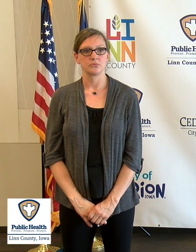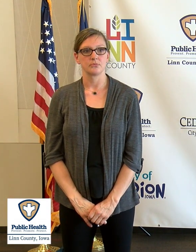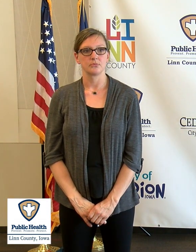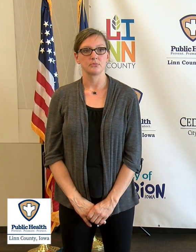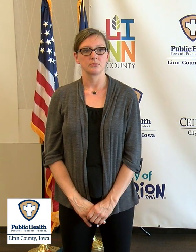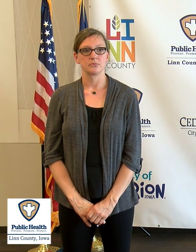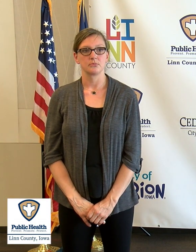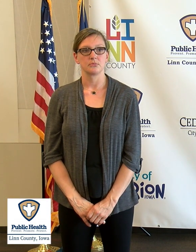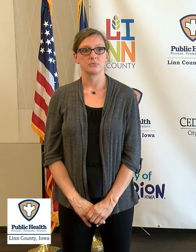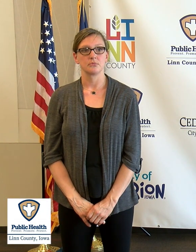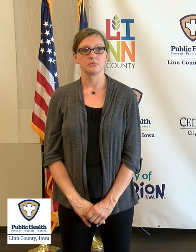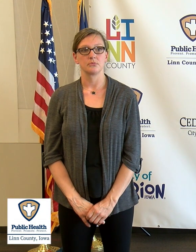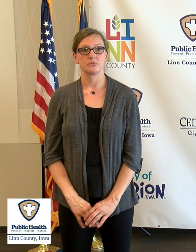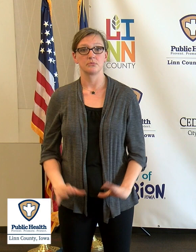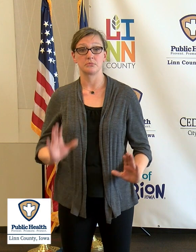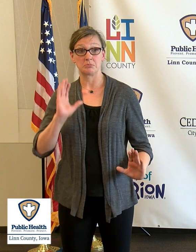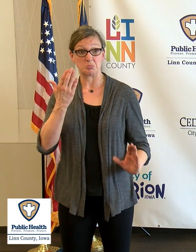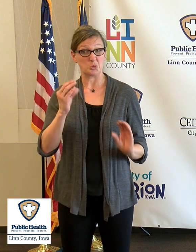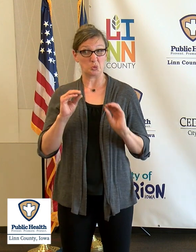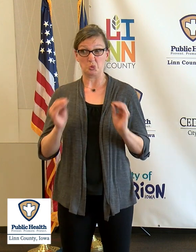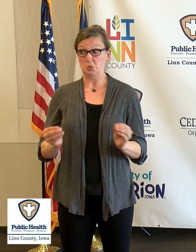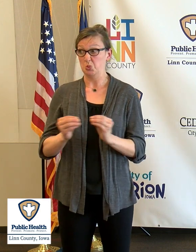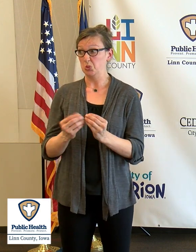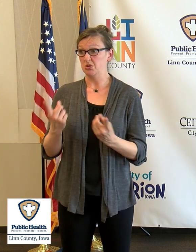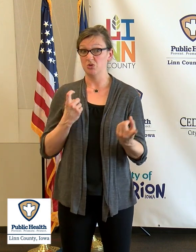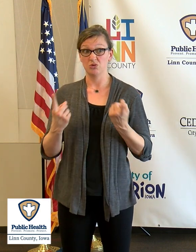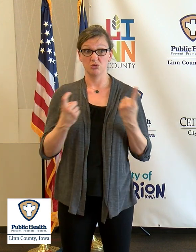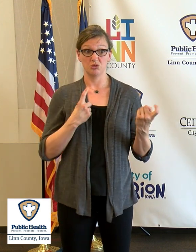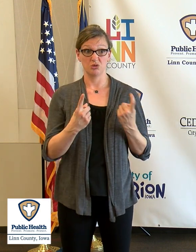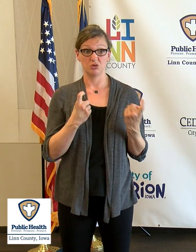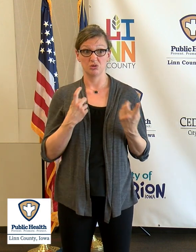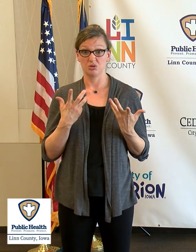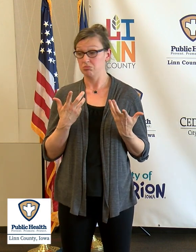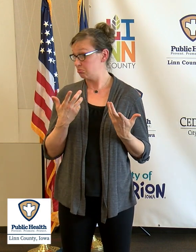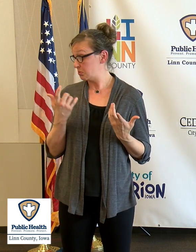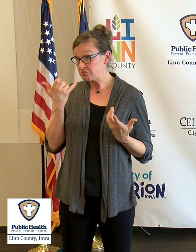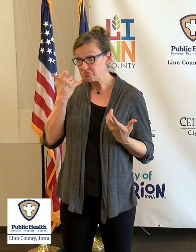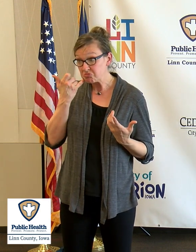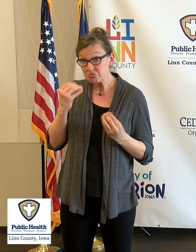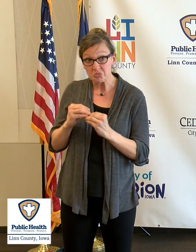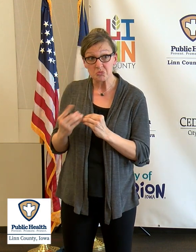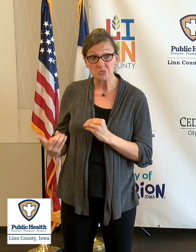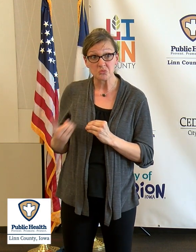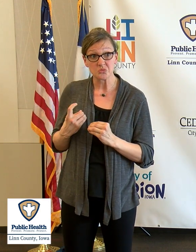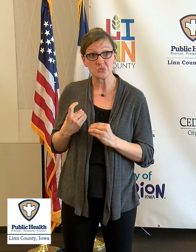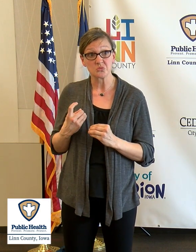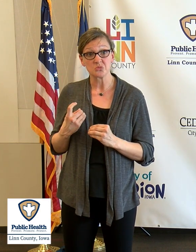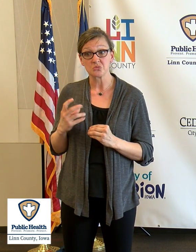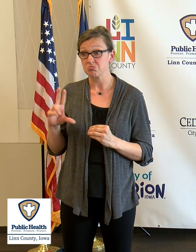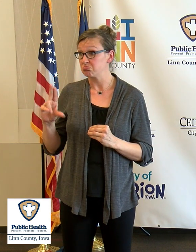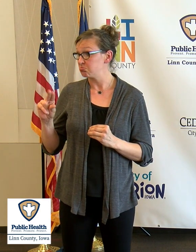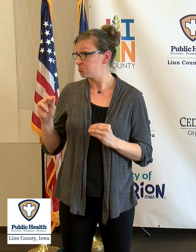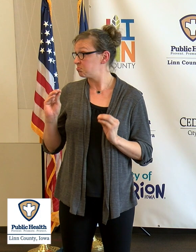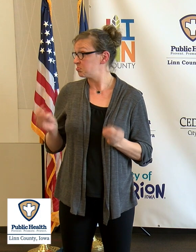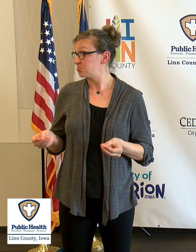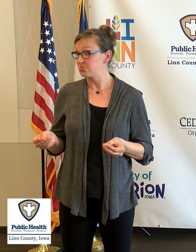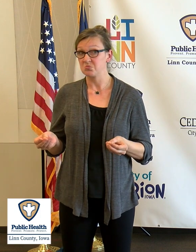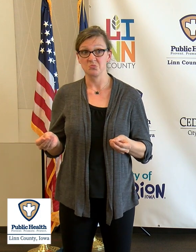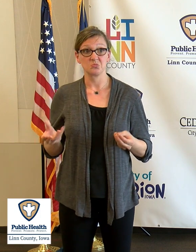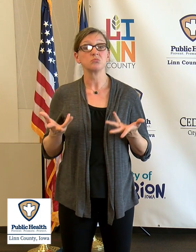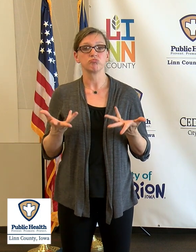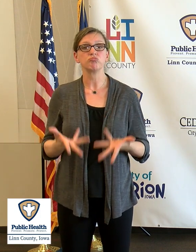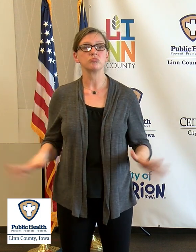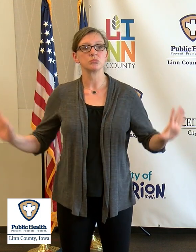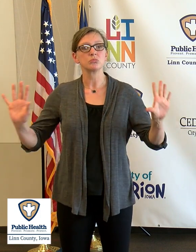like that's all the questions from the remote media professionals that we have on the line, so it will conclude our press conference for today.